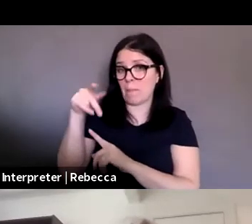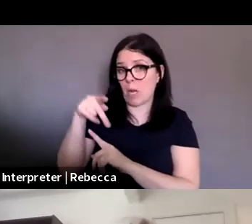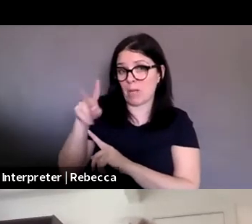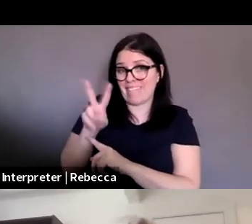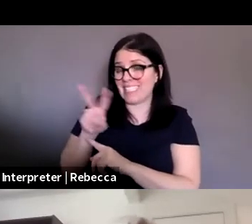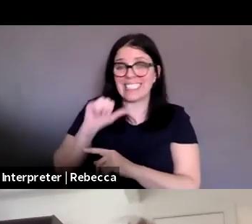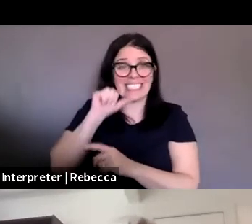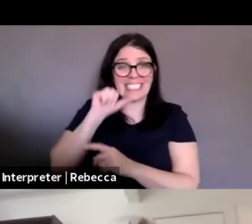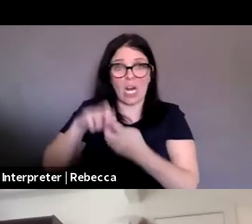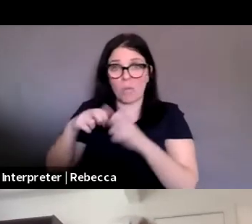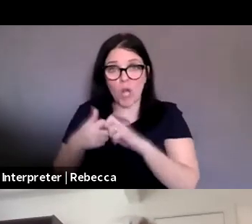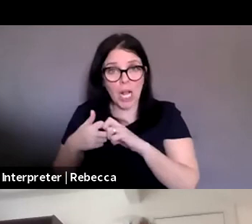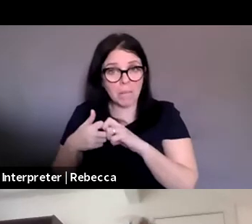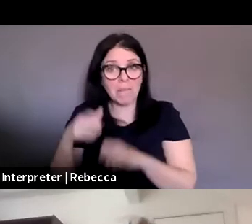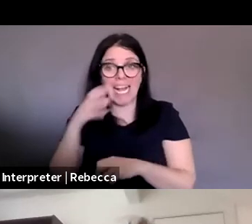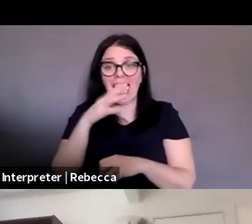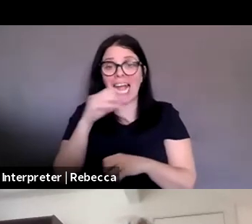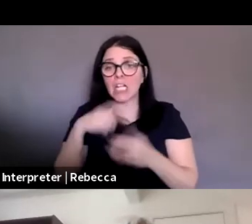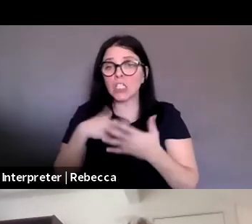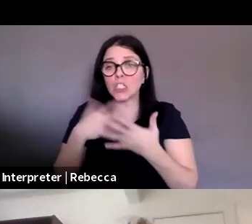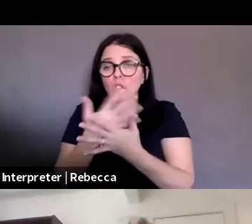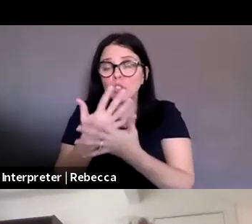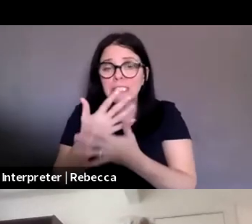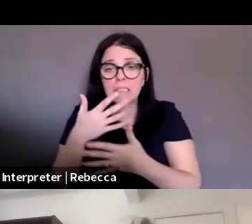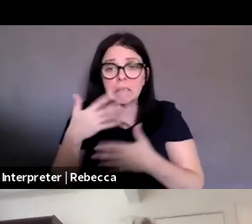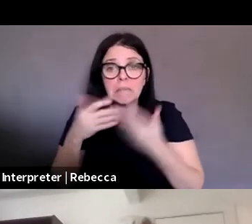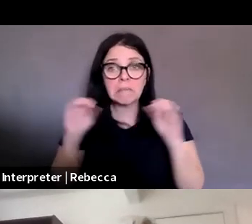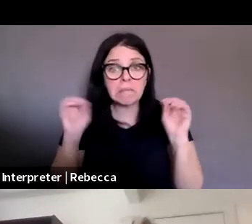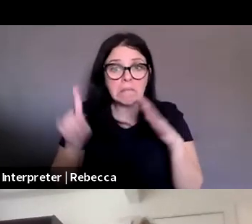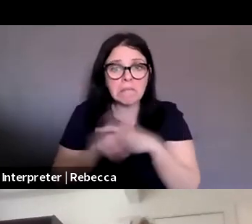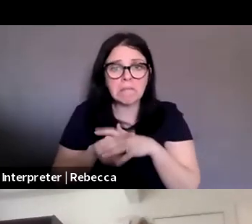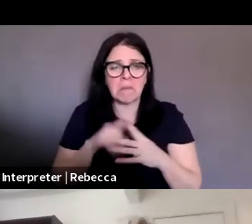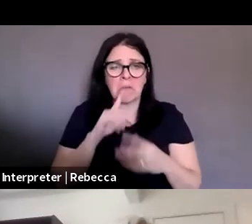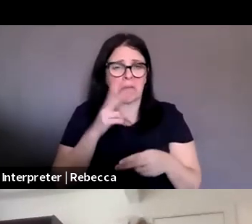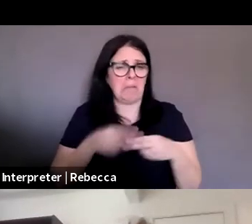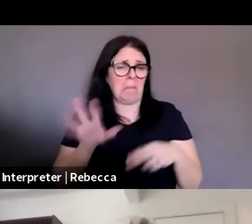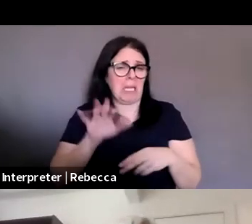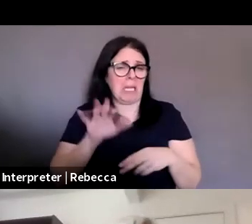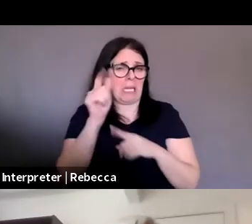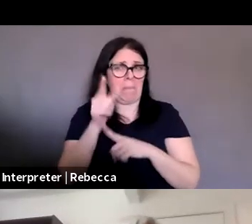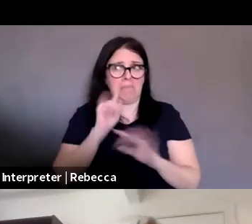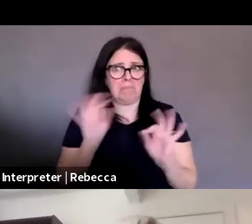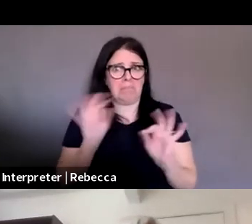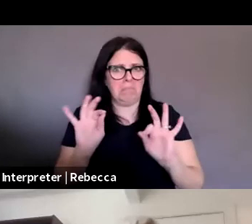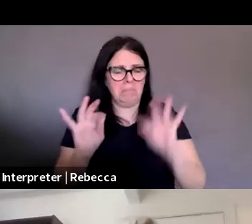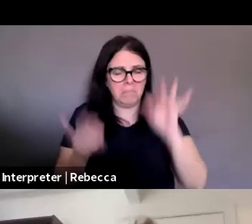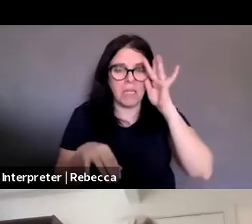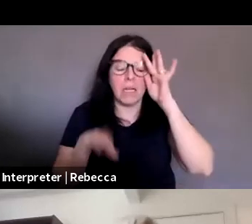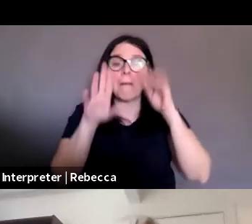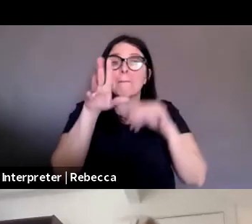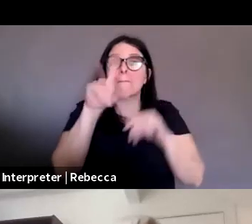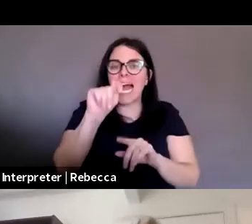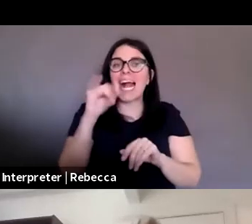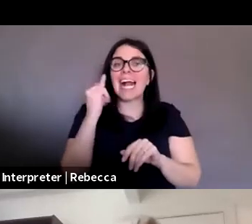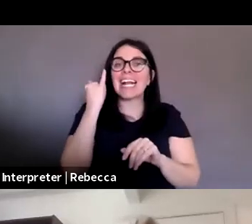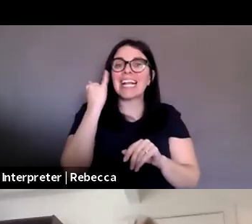a screening can take 10 minutes. It's like not a big deal. When, however, there is something going on, it